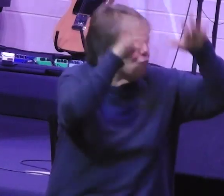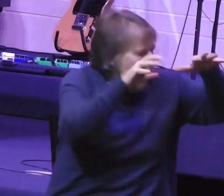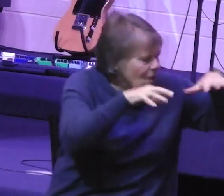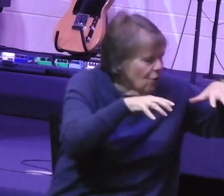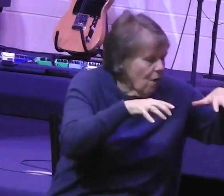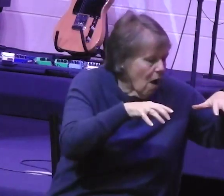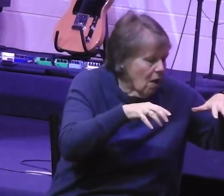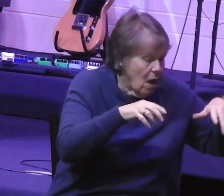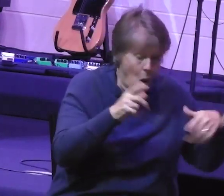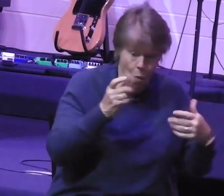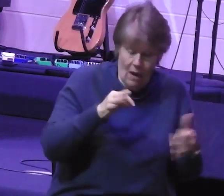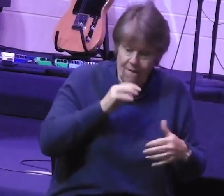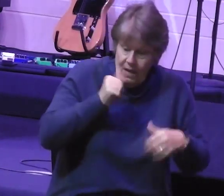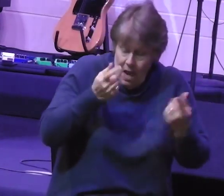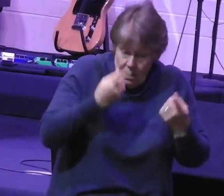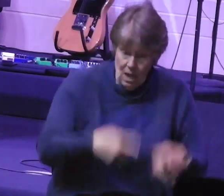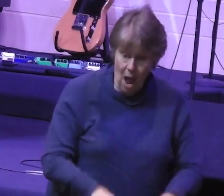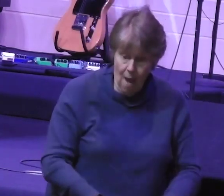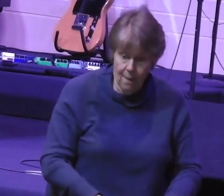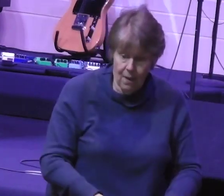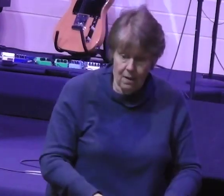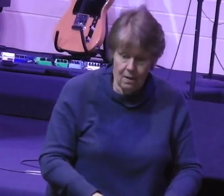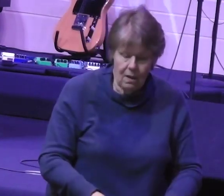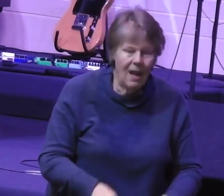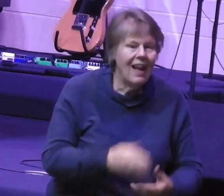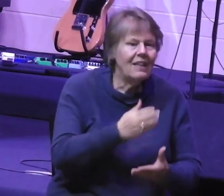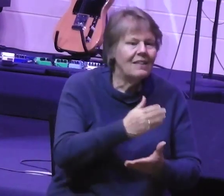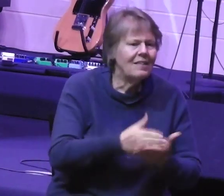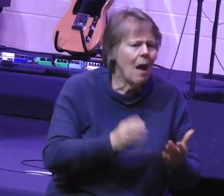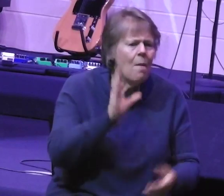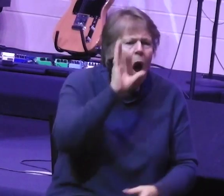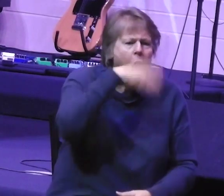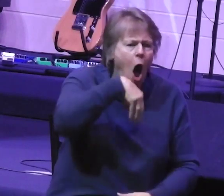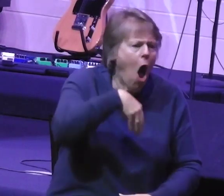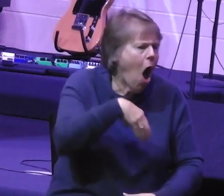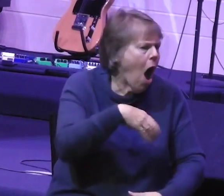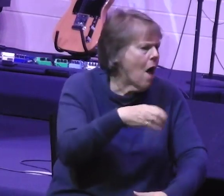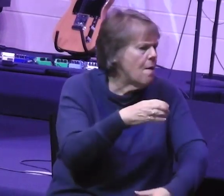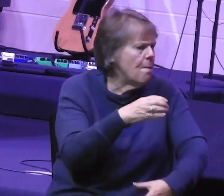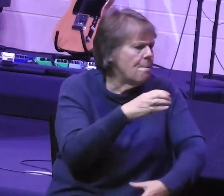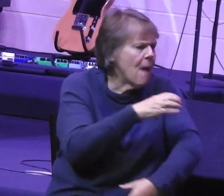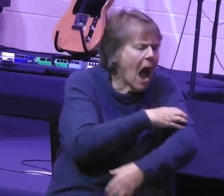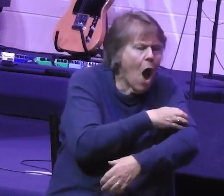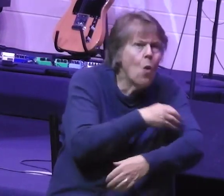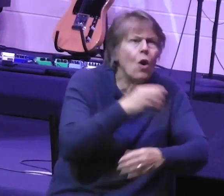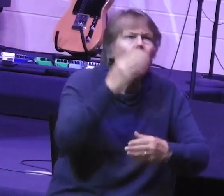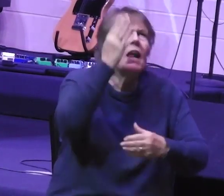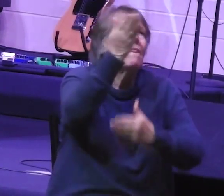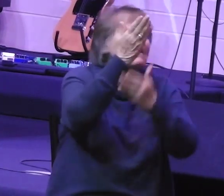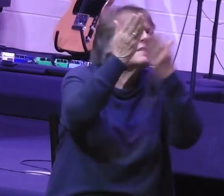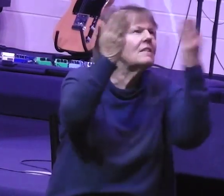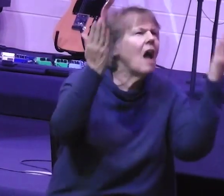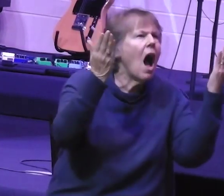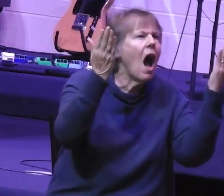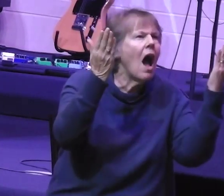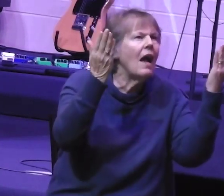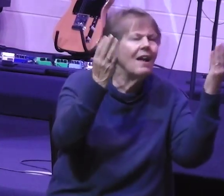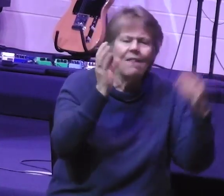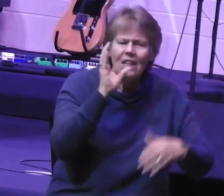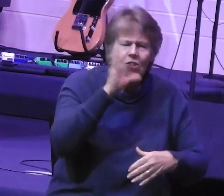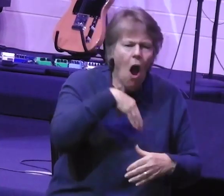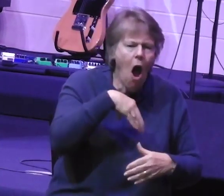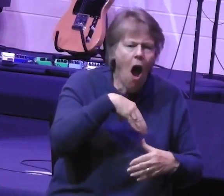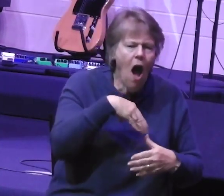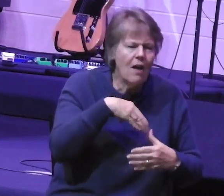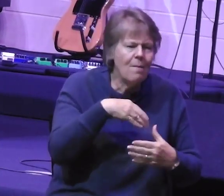Some strange force up in the sky. All we've got is this strange force, this strange power. I mean, imagine